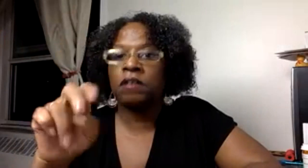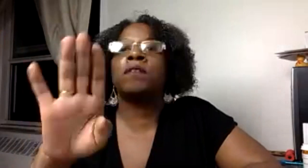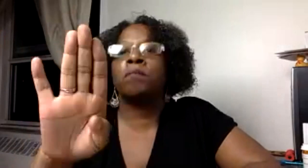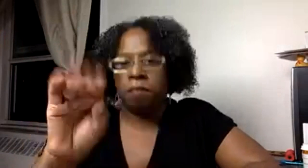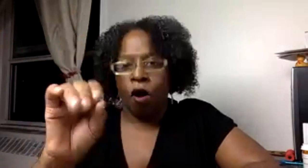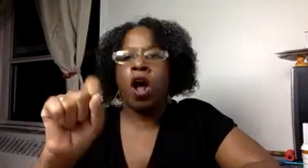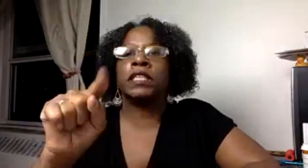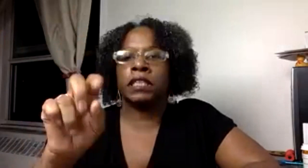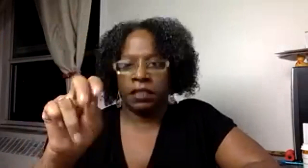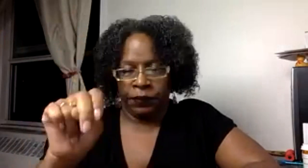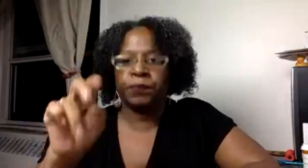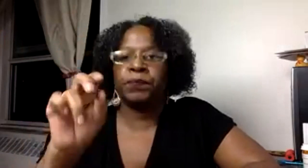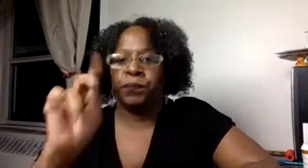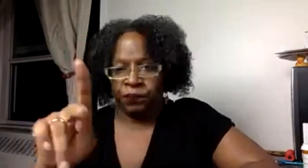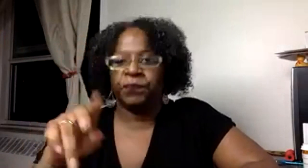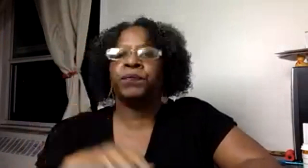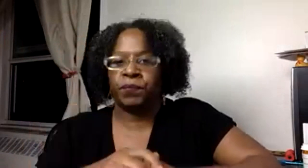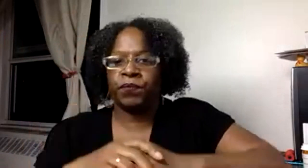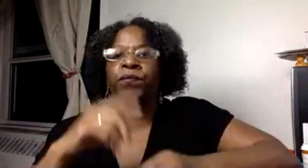Watertown, Boston. Thank you, Watertown, Boston.